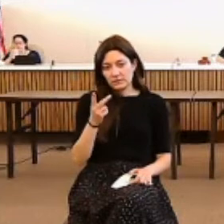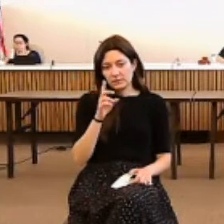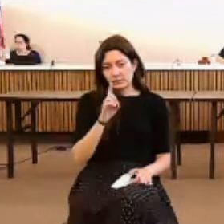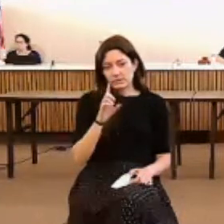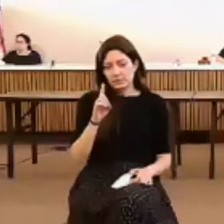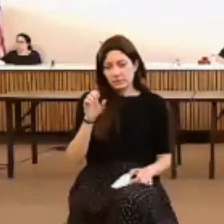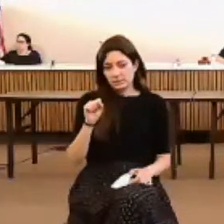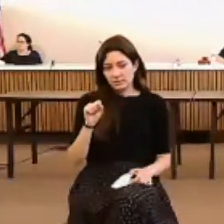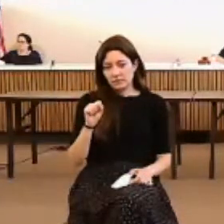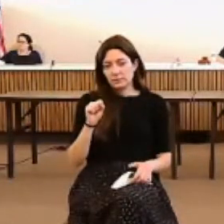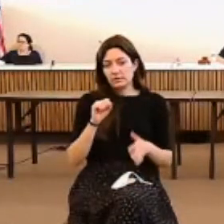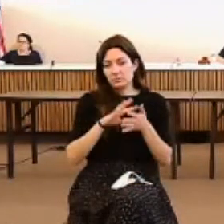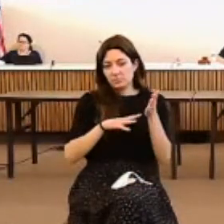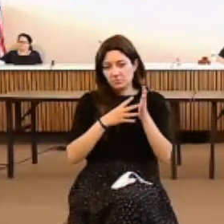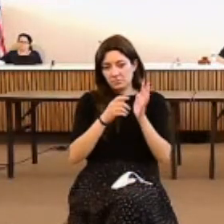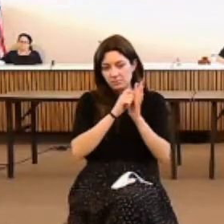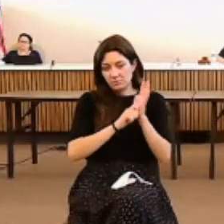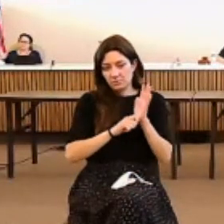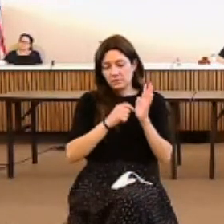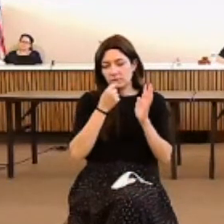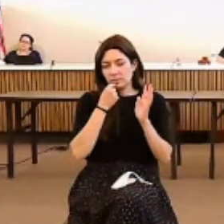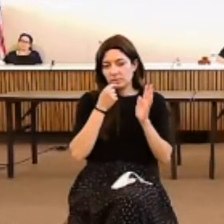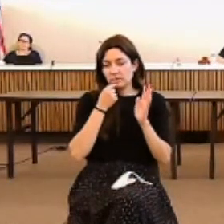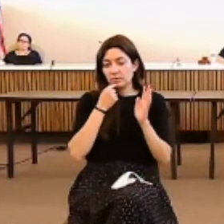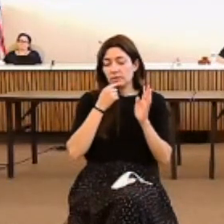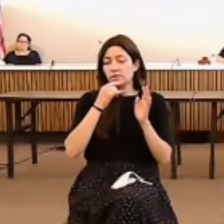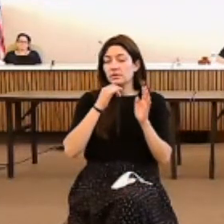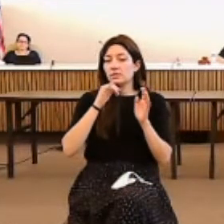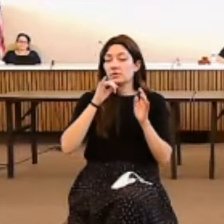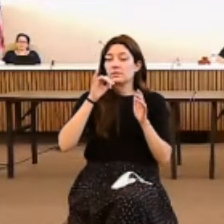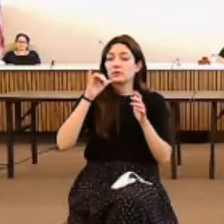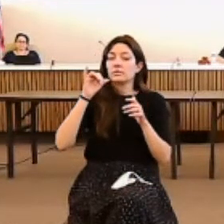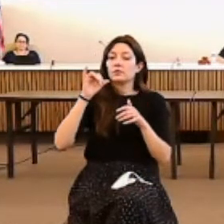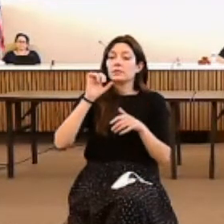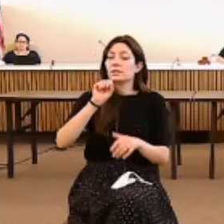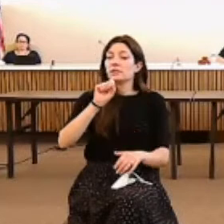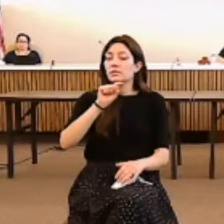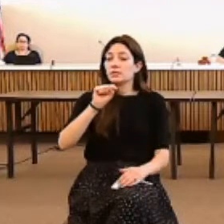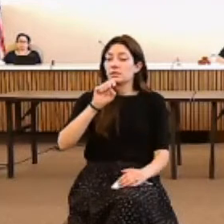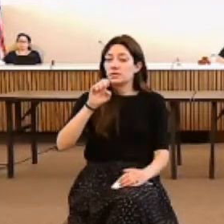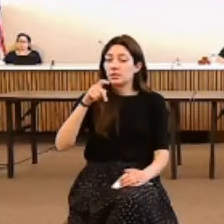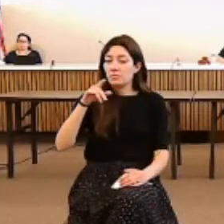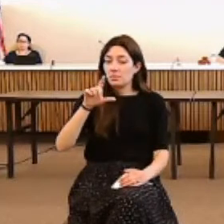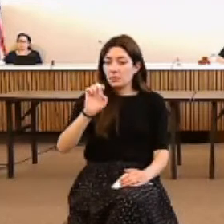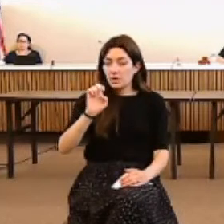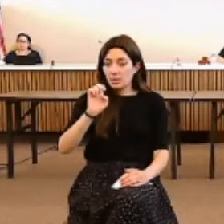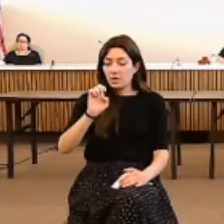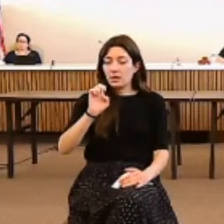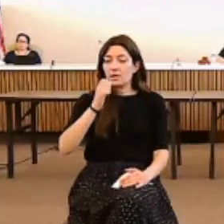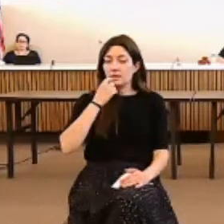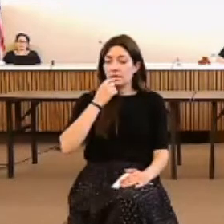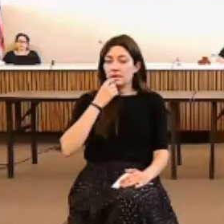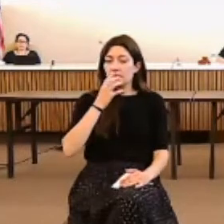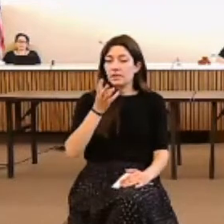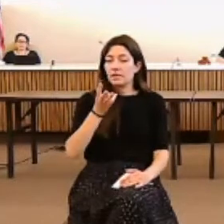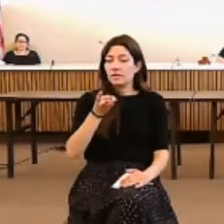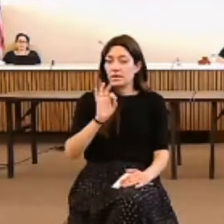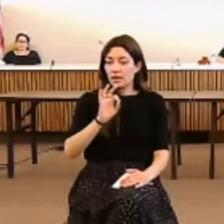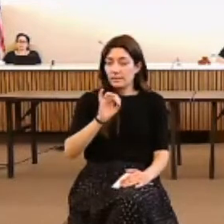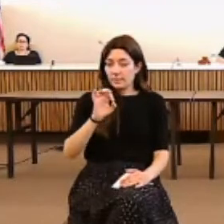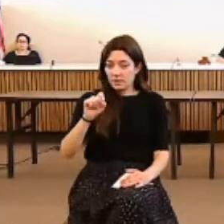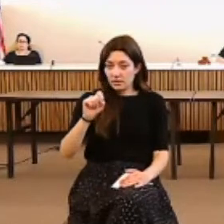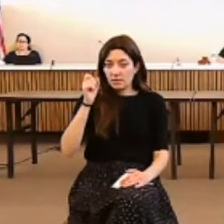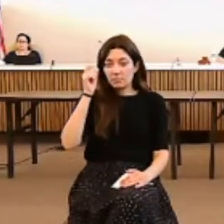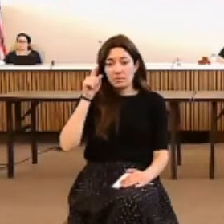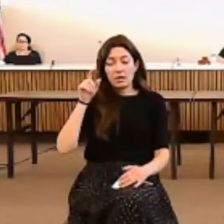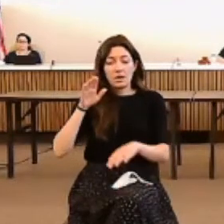schematic states that the steeple height is 69 feet above grade, but on page 2 of your special use application, you state that the steeple